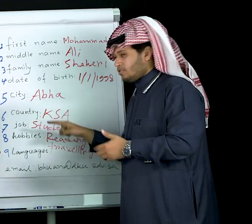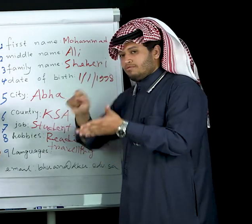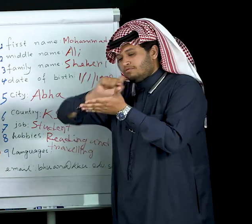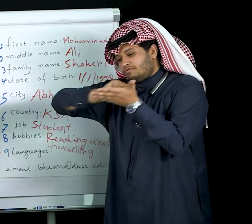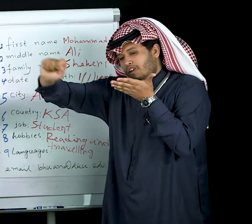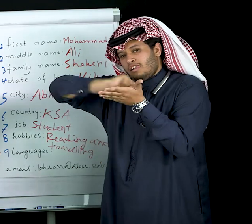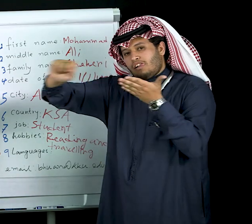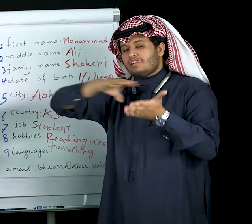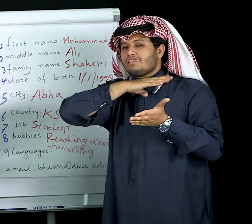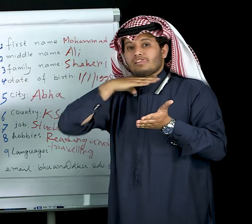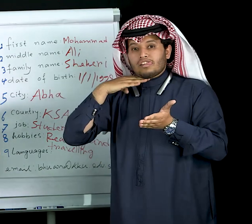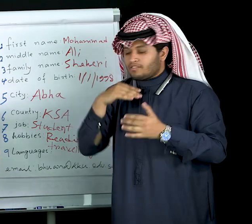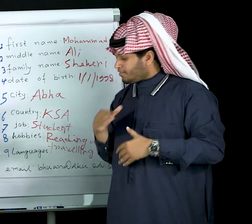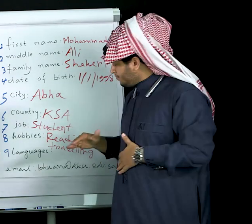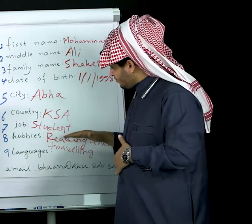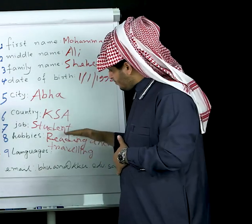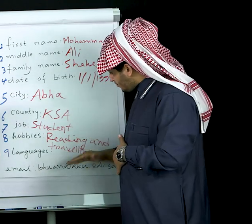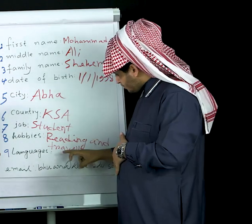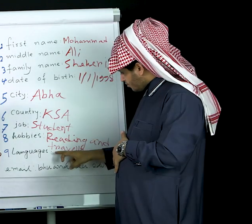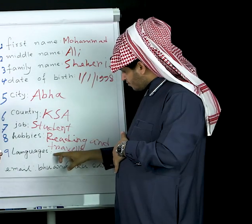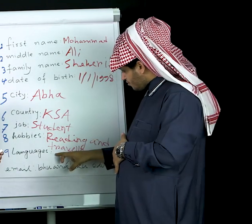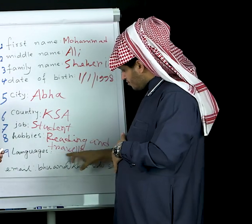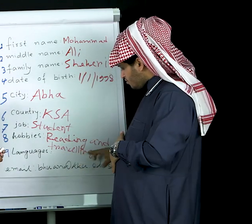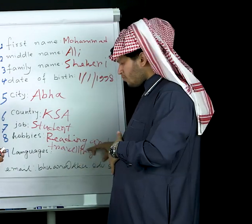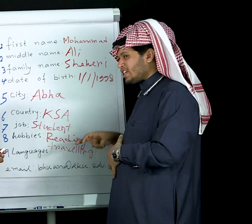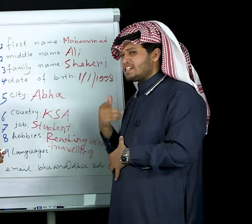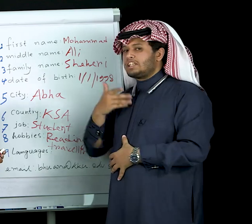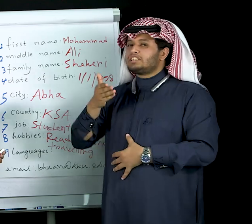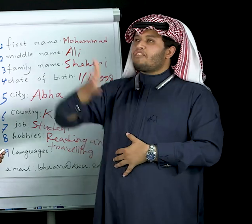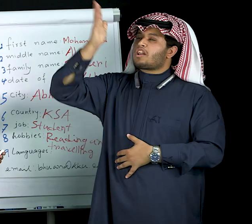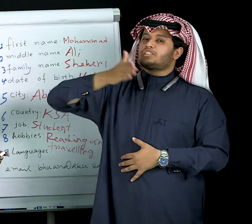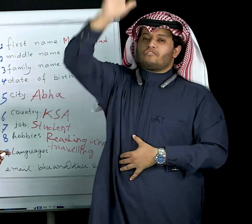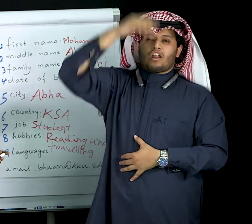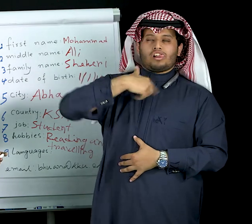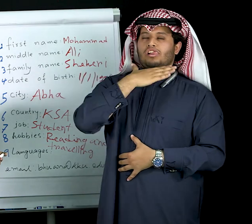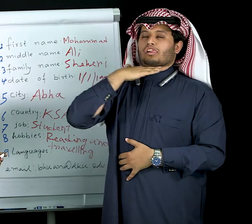Reading and writing that you want to do when you are free.